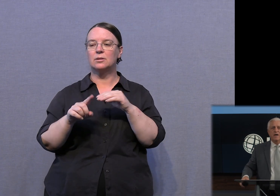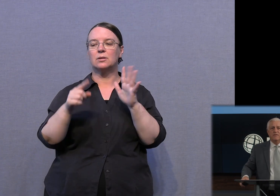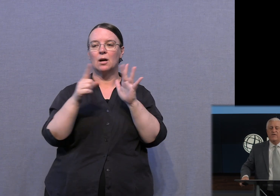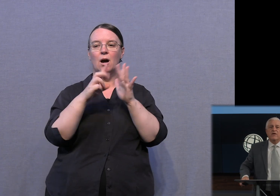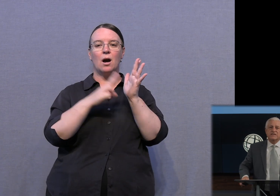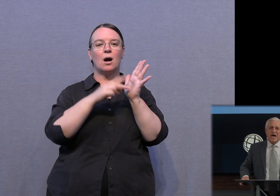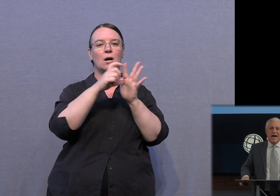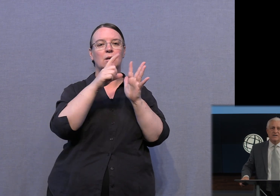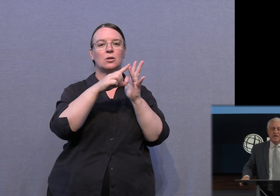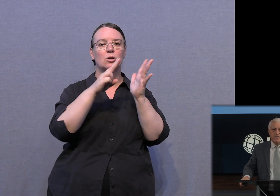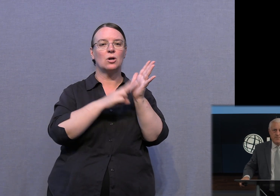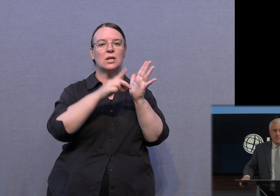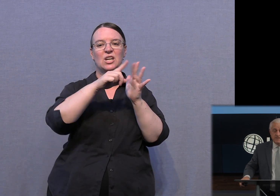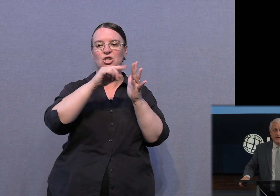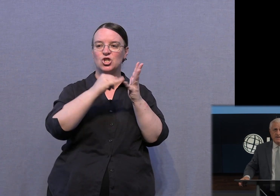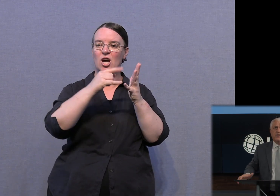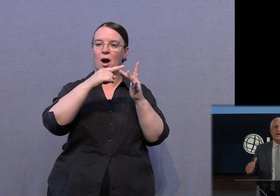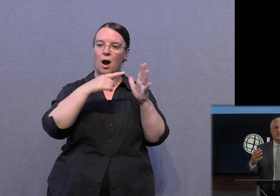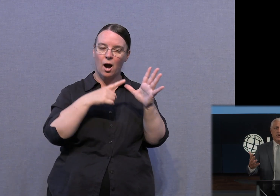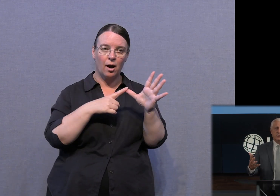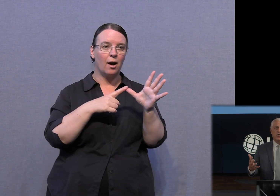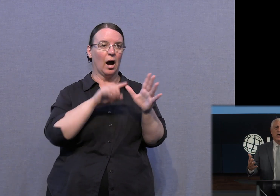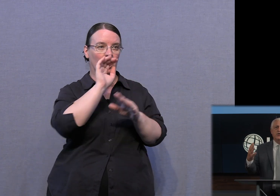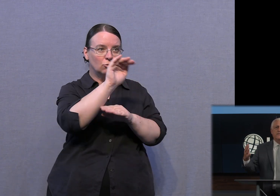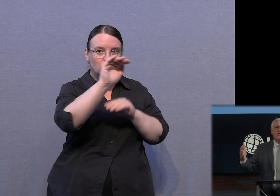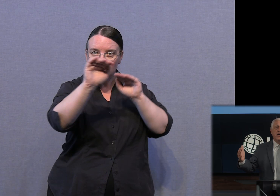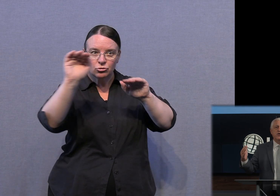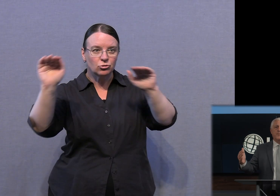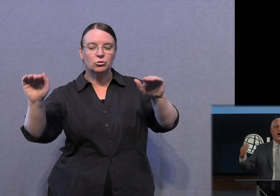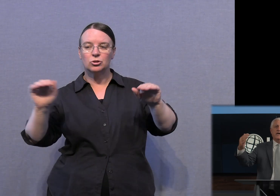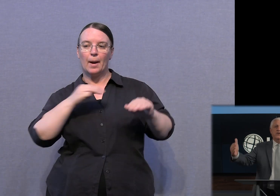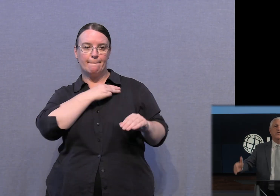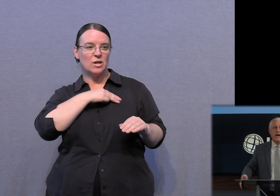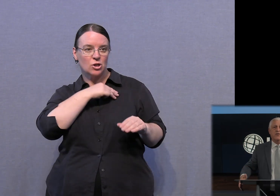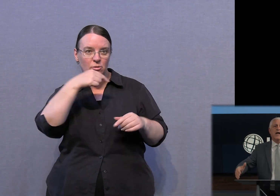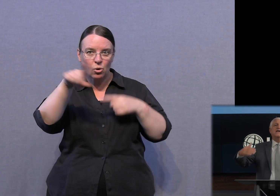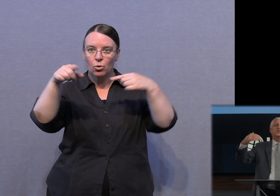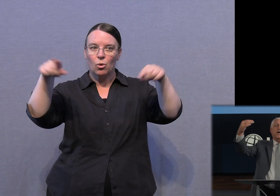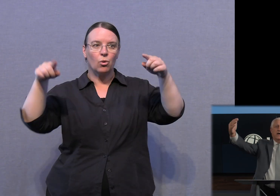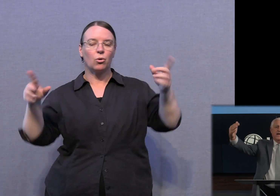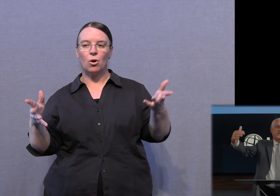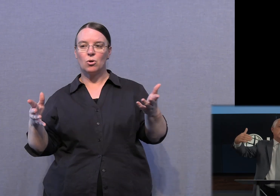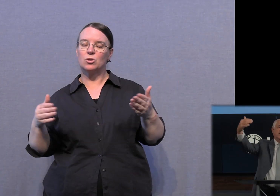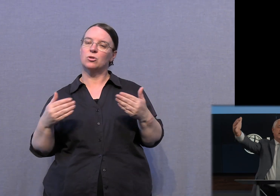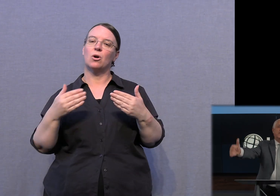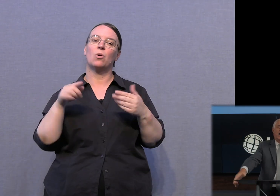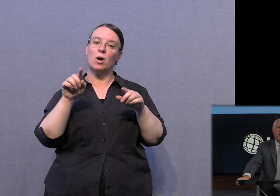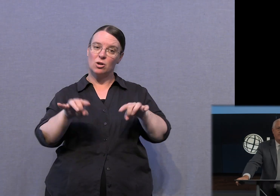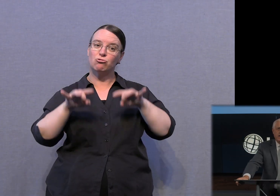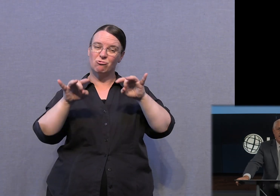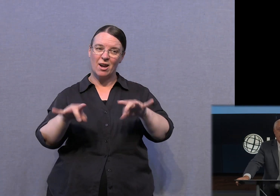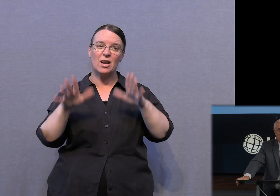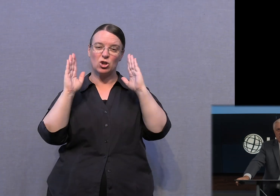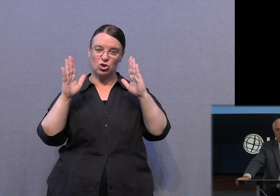from various islands of the Pacific that are in the church. So you've done your part in your area as well as extending